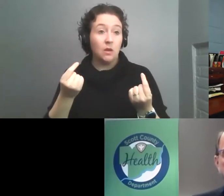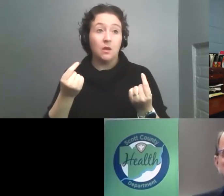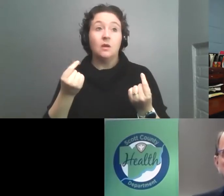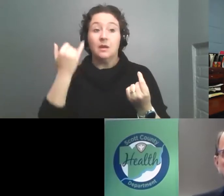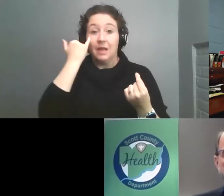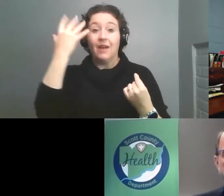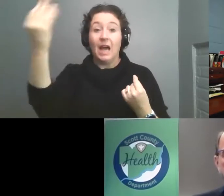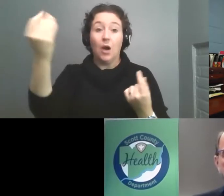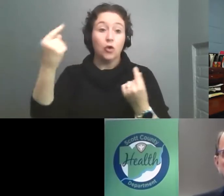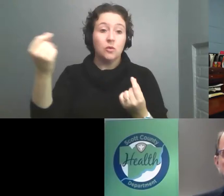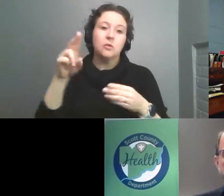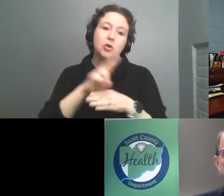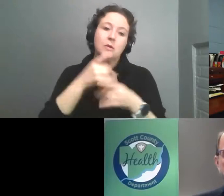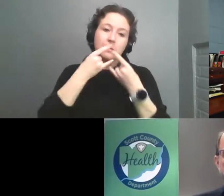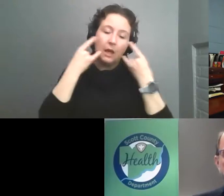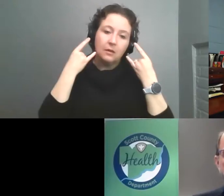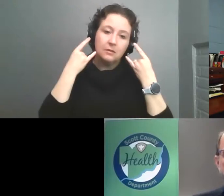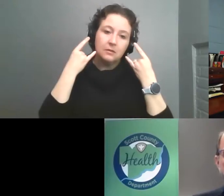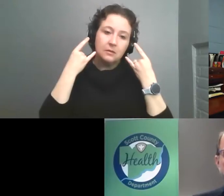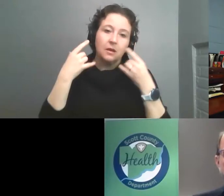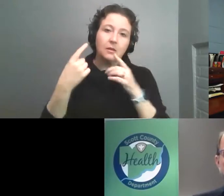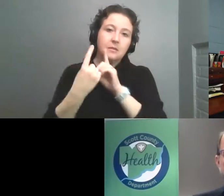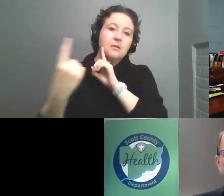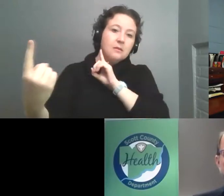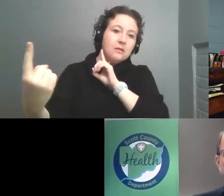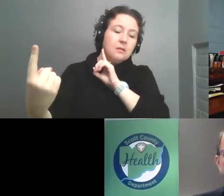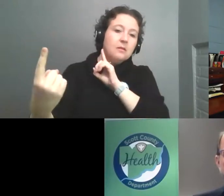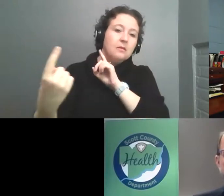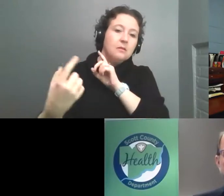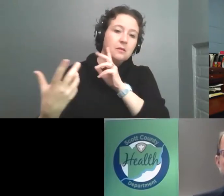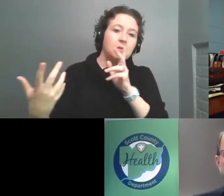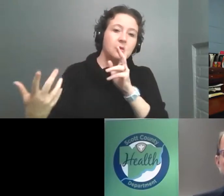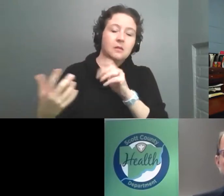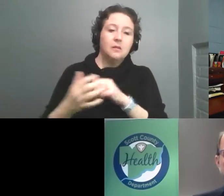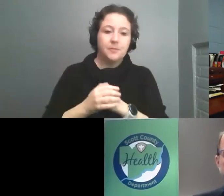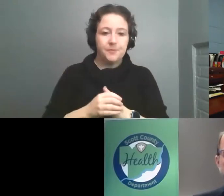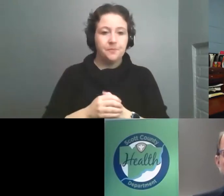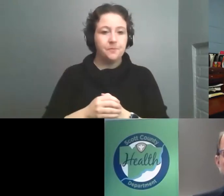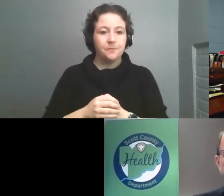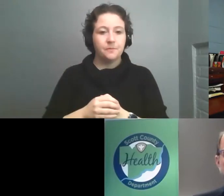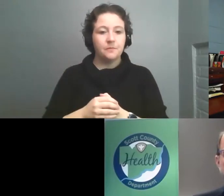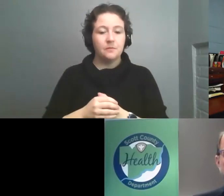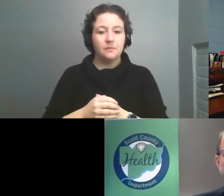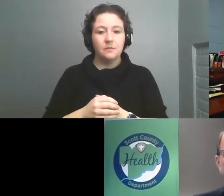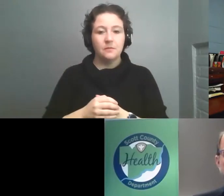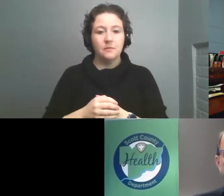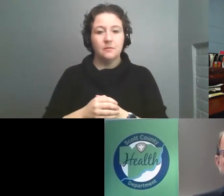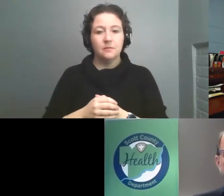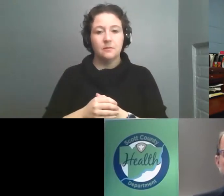out in public, to wear a mask and socially distance themselves from everyone else around you.